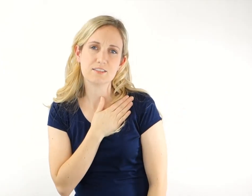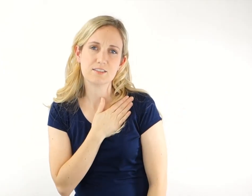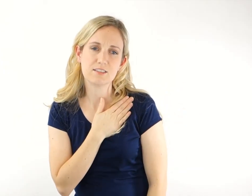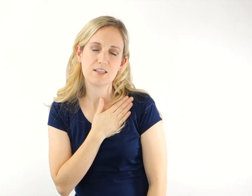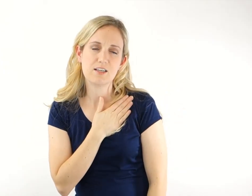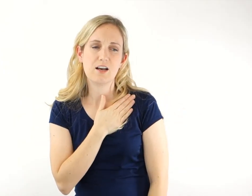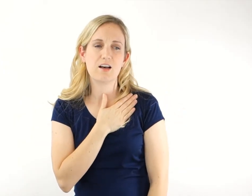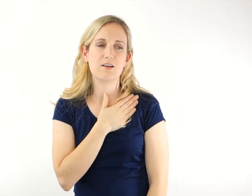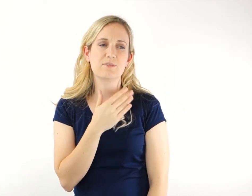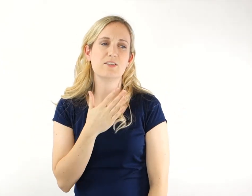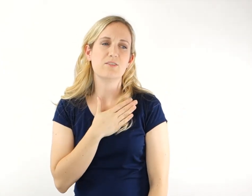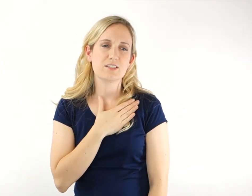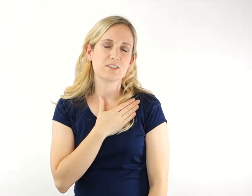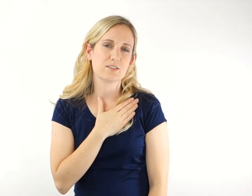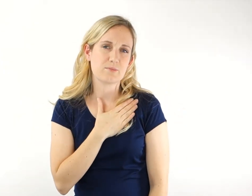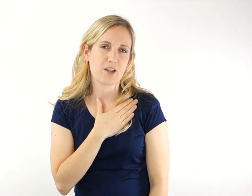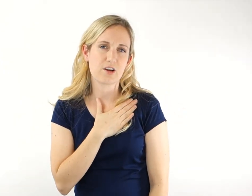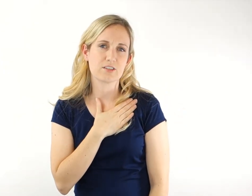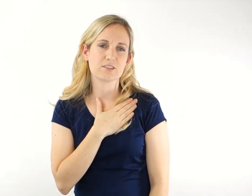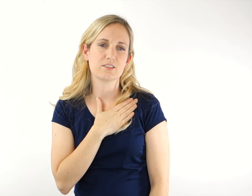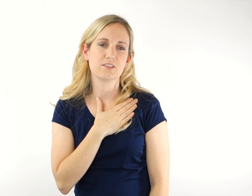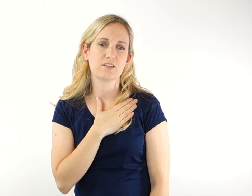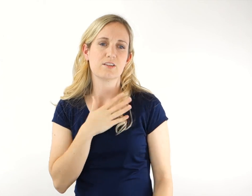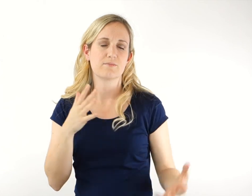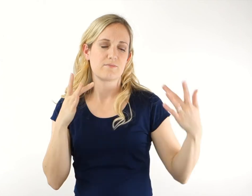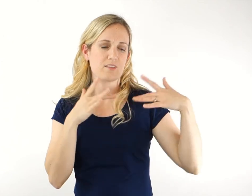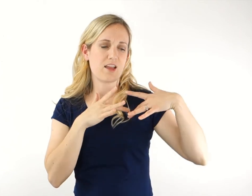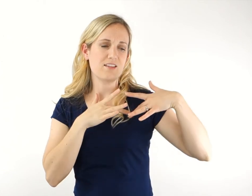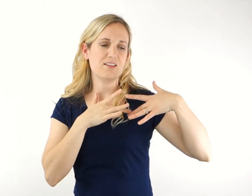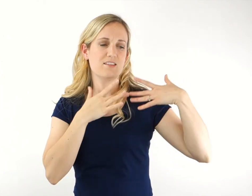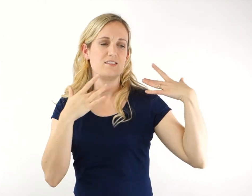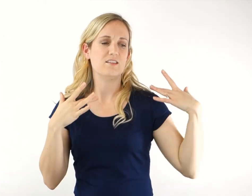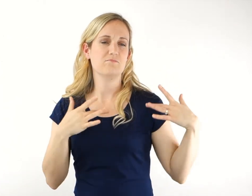this. And they know like this is my heart. I